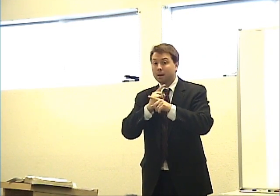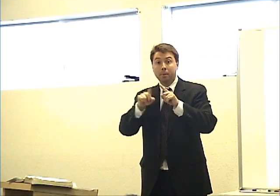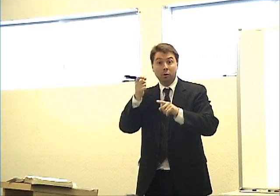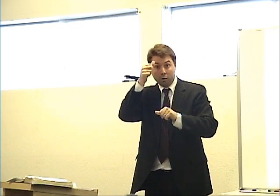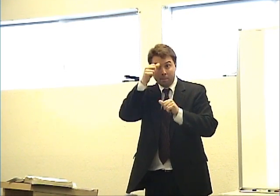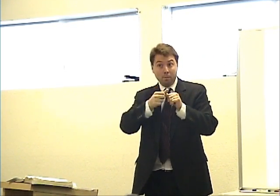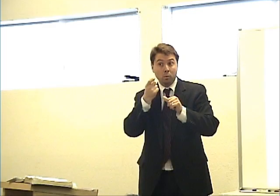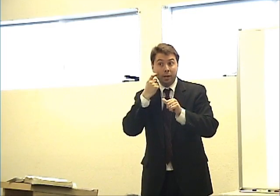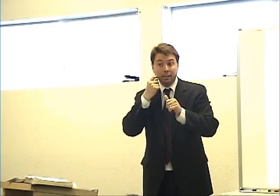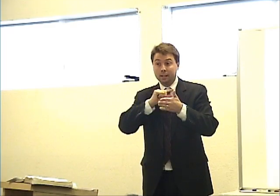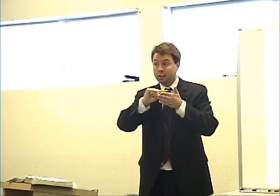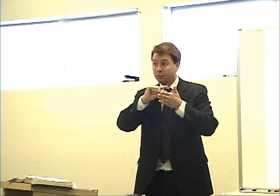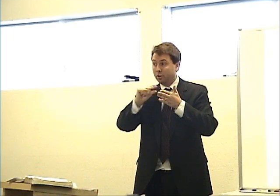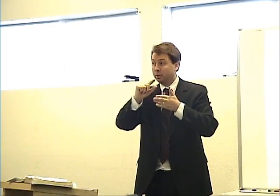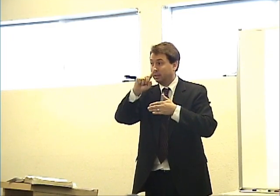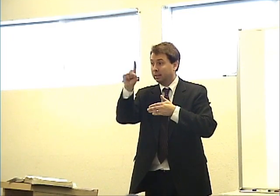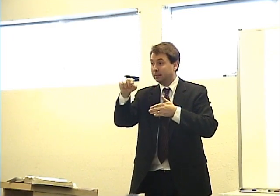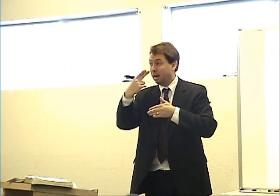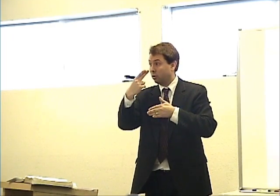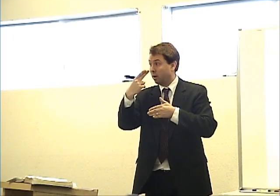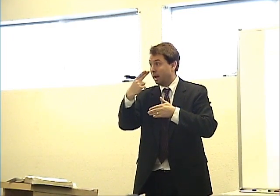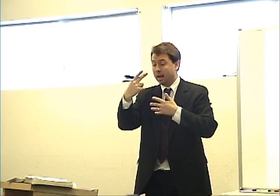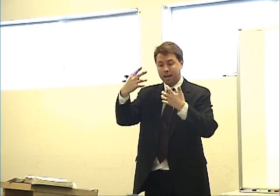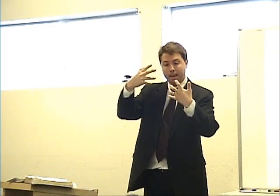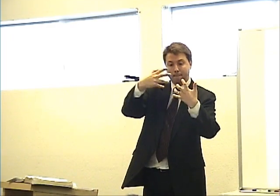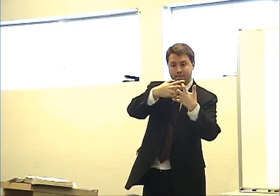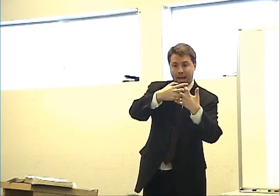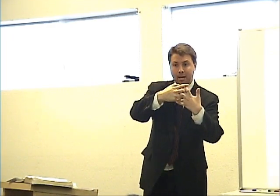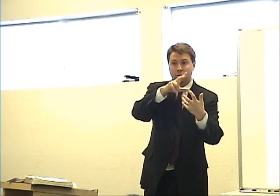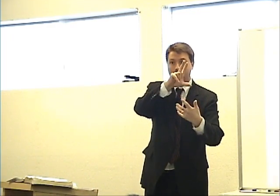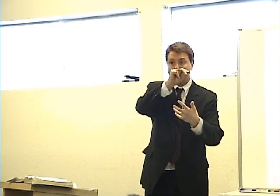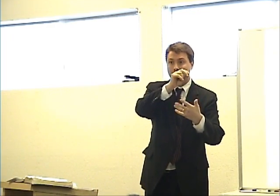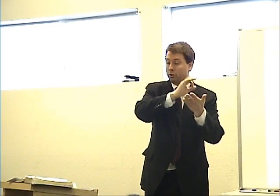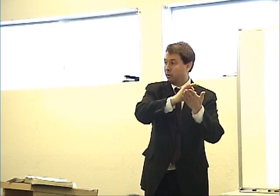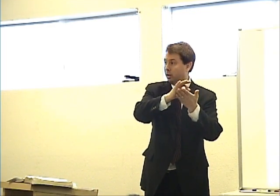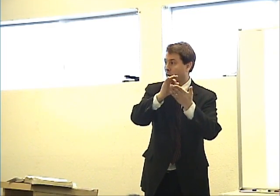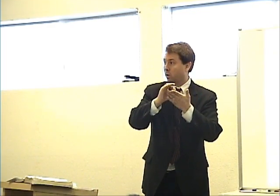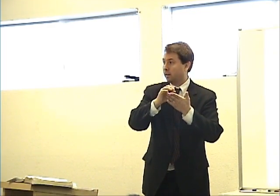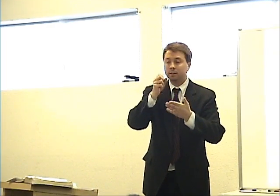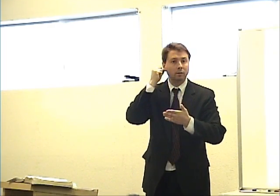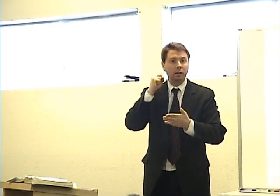But remember recently the verse in Zechariah matched the 30 coins of silver.